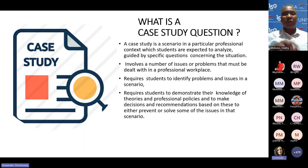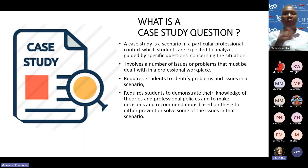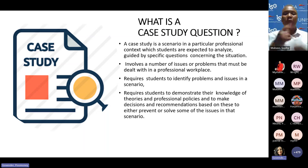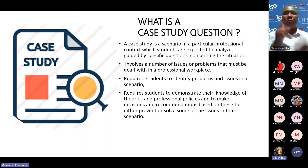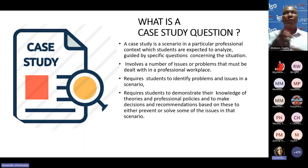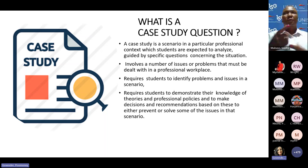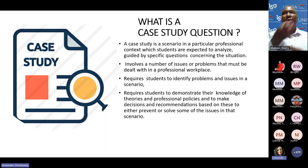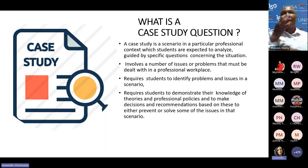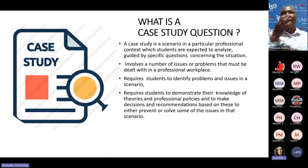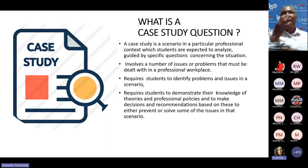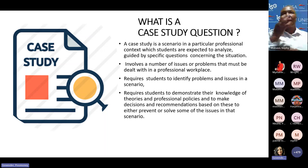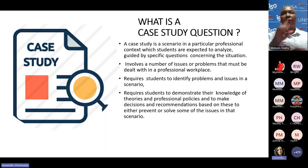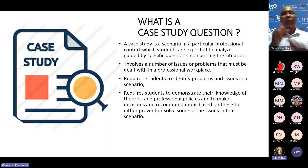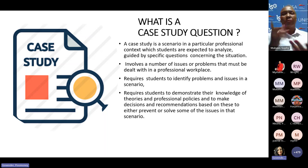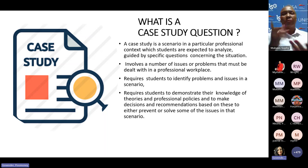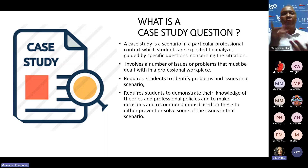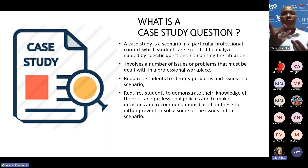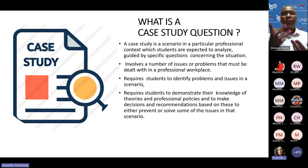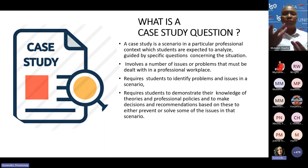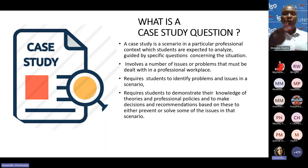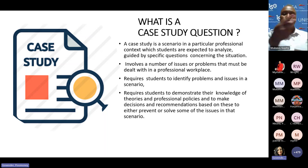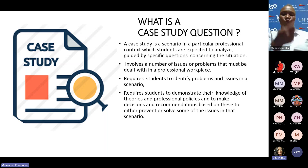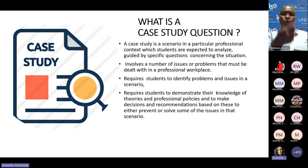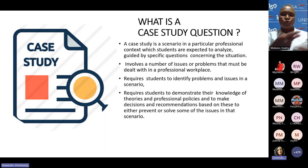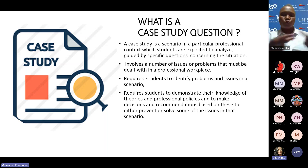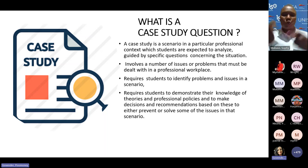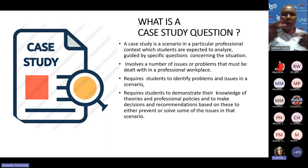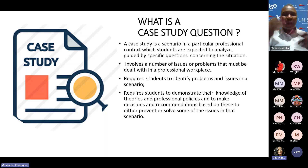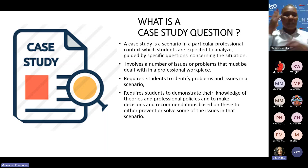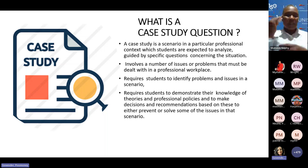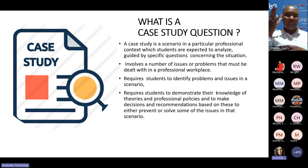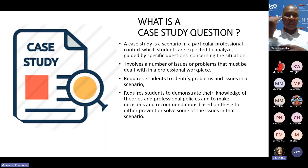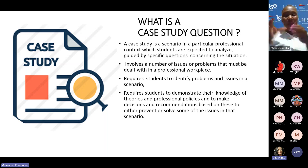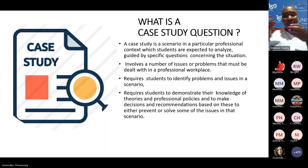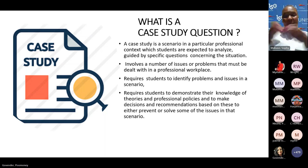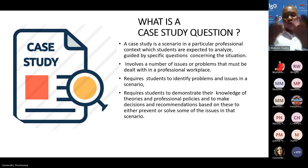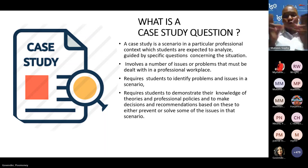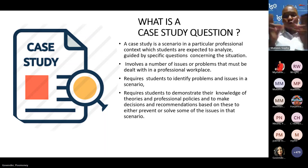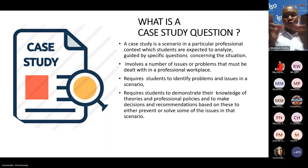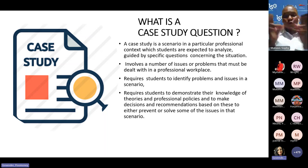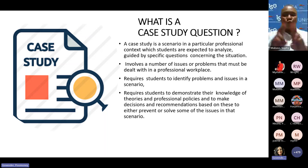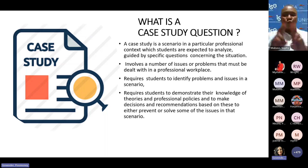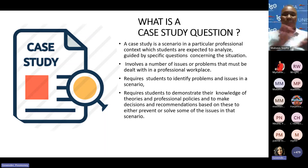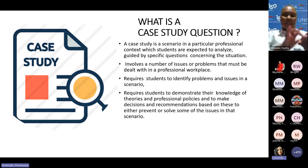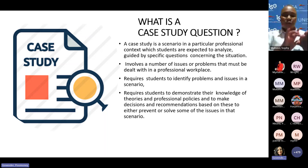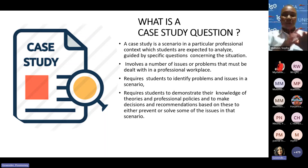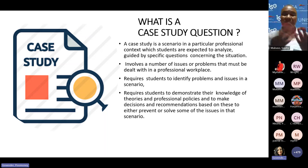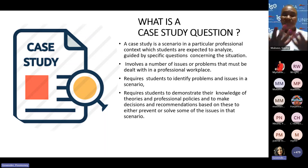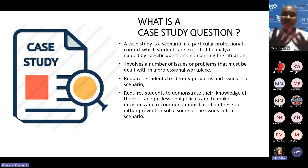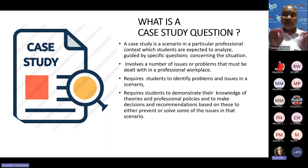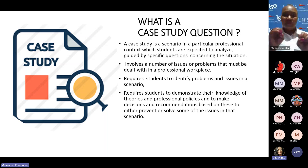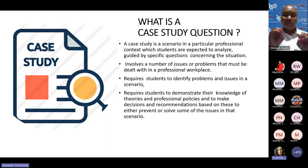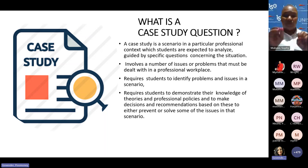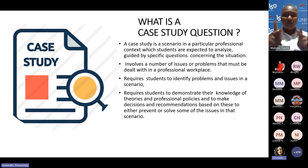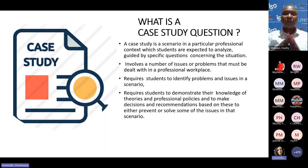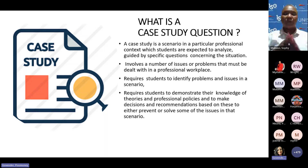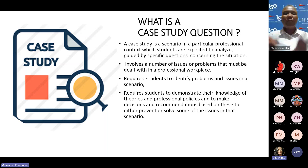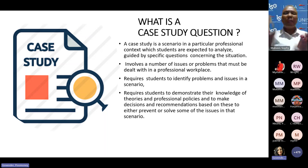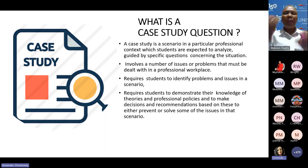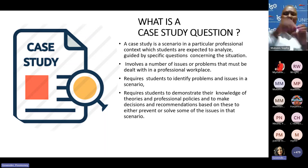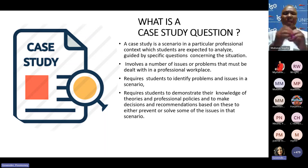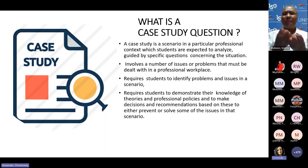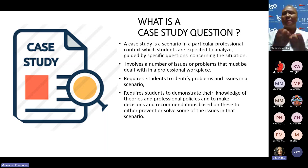studies that draw experiences from the classroom situation. Okay. It involves a